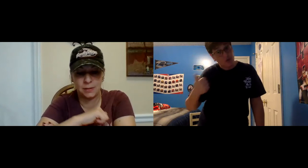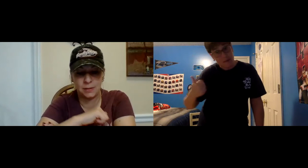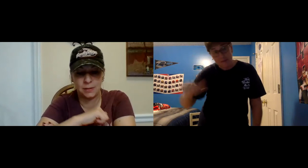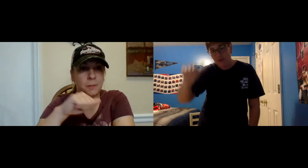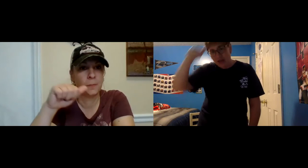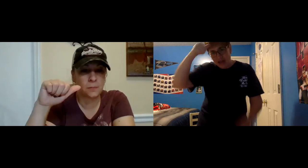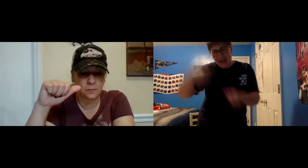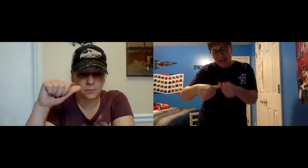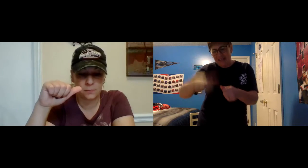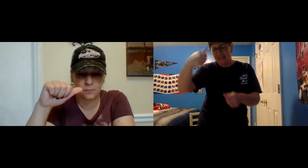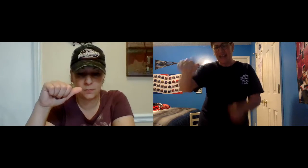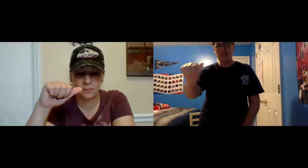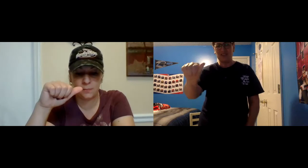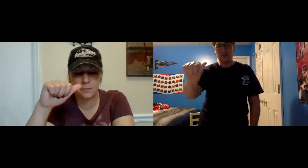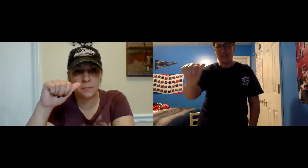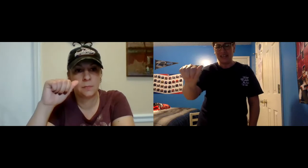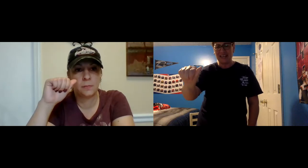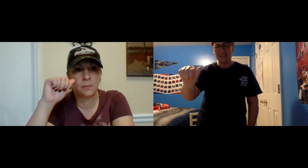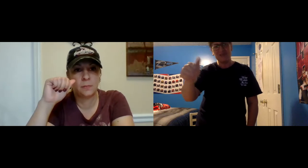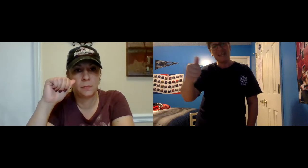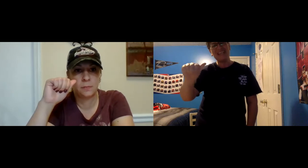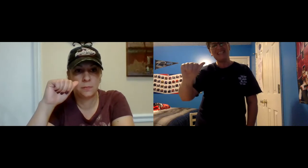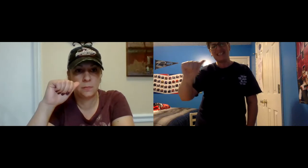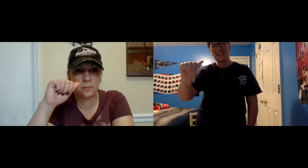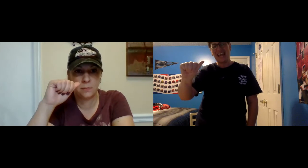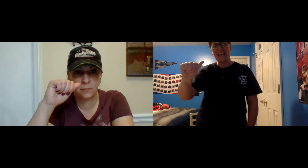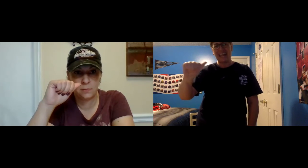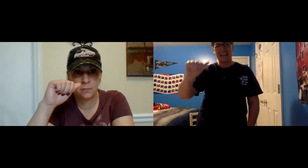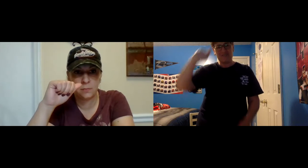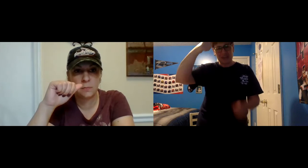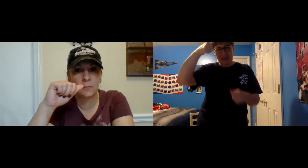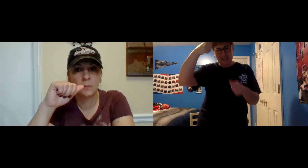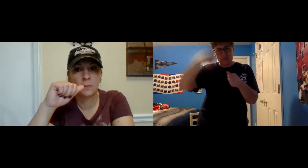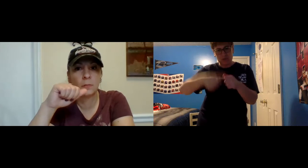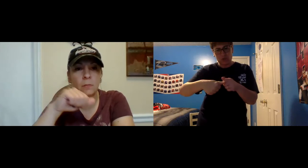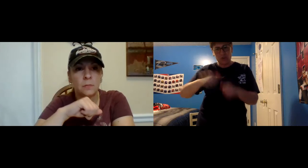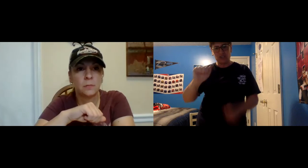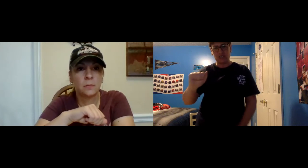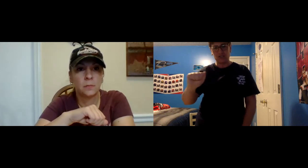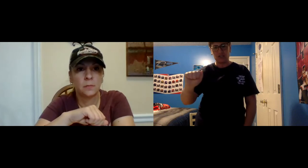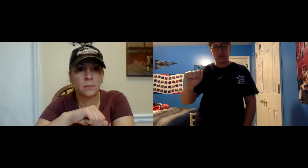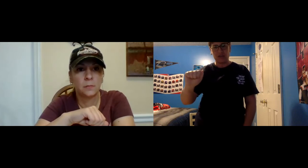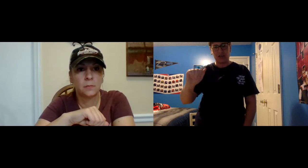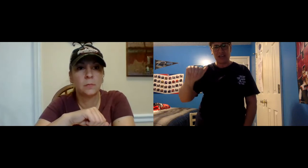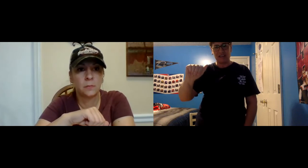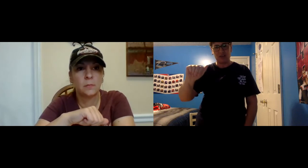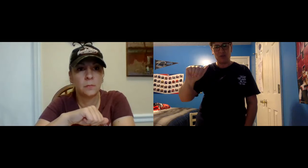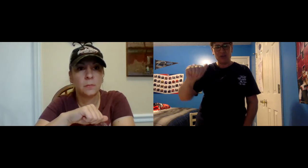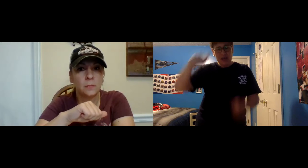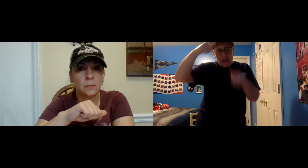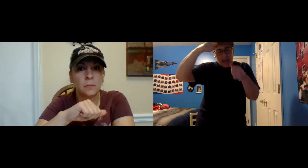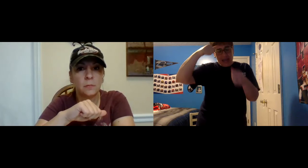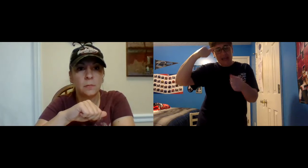trying to remember. I guess I just do it like that. So it is an A hand. I feel like my hand's more squished than just a regular A